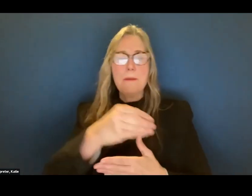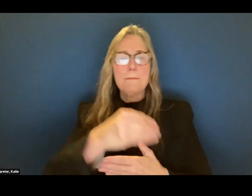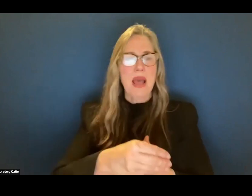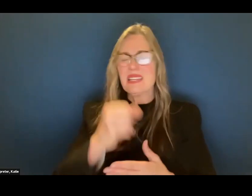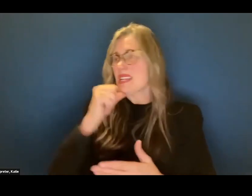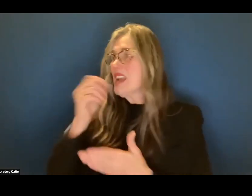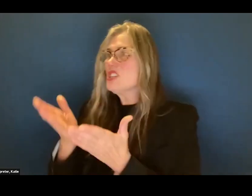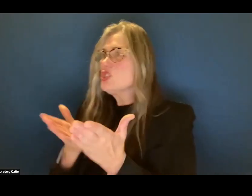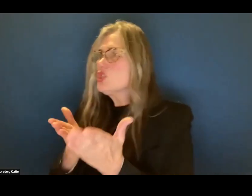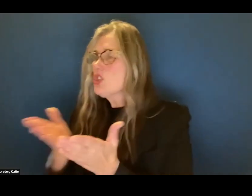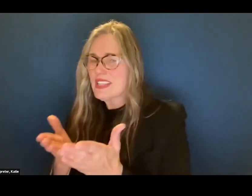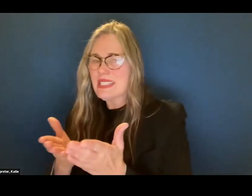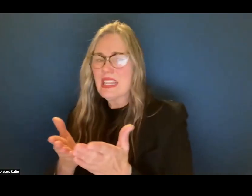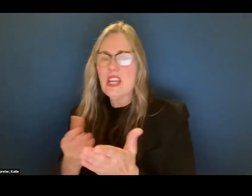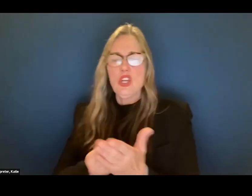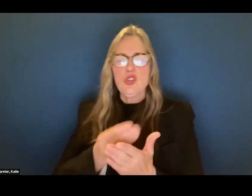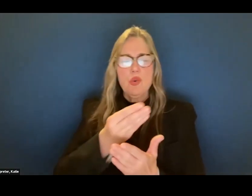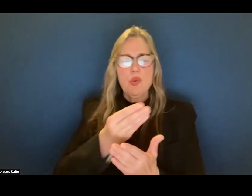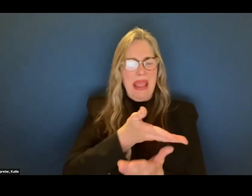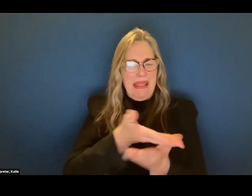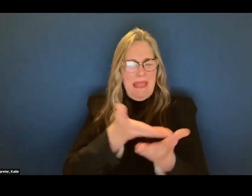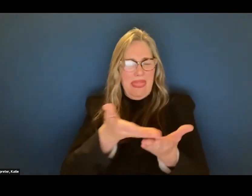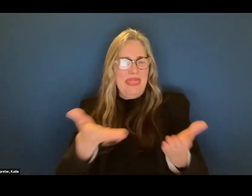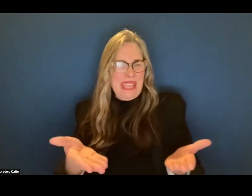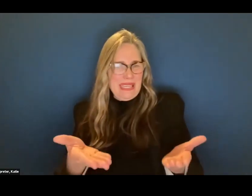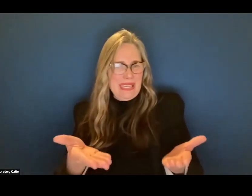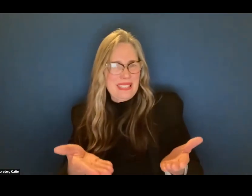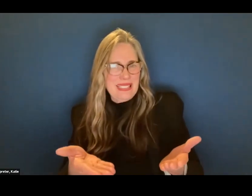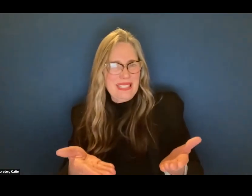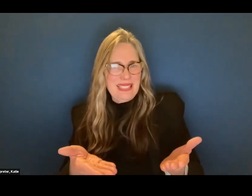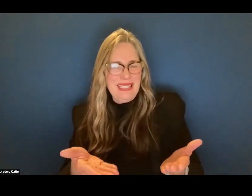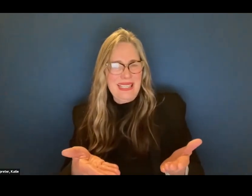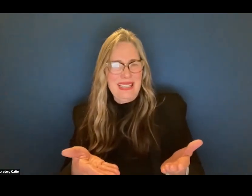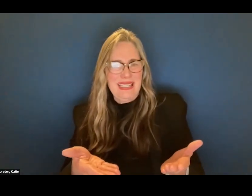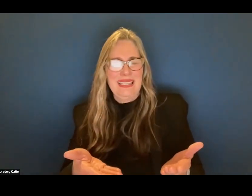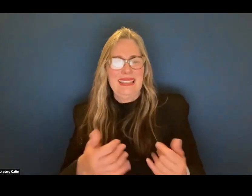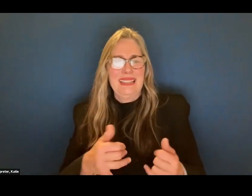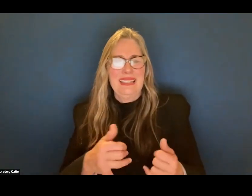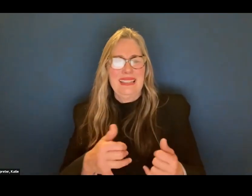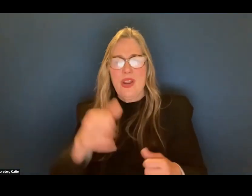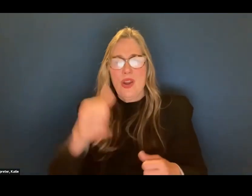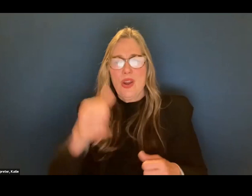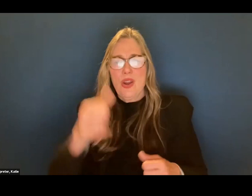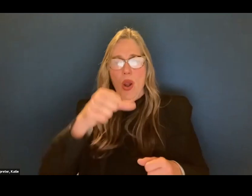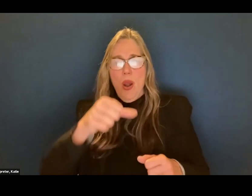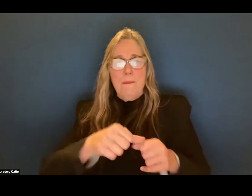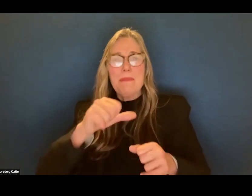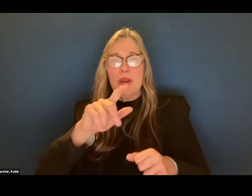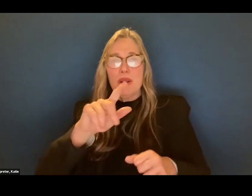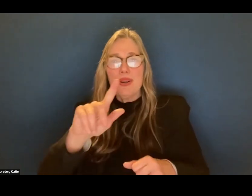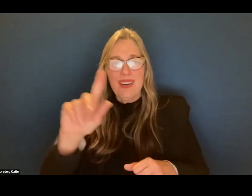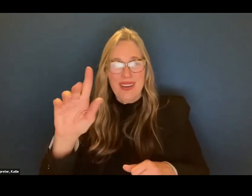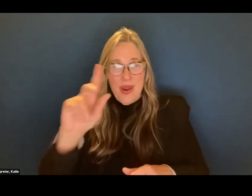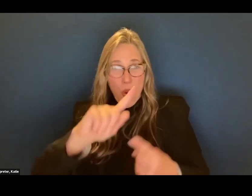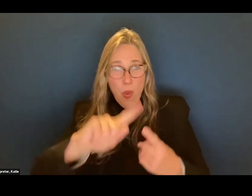from services to buying things. We all remember the rush on toilet paper, right?